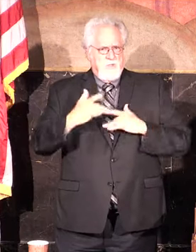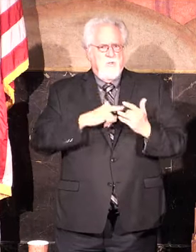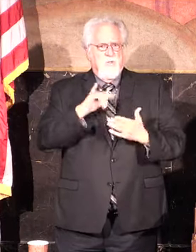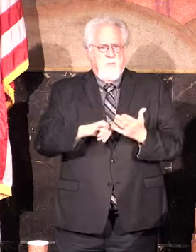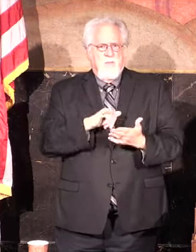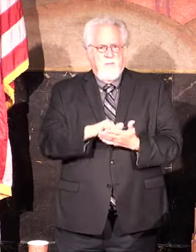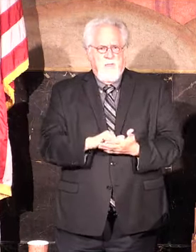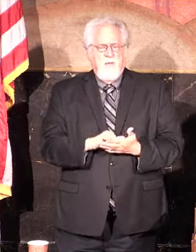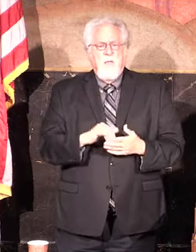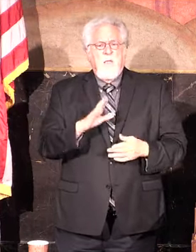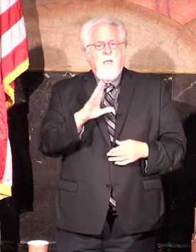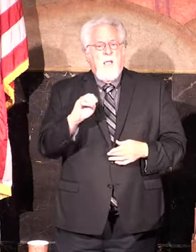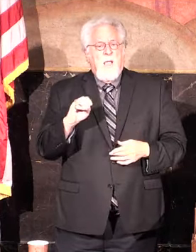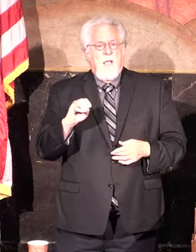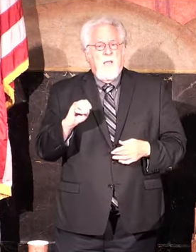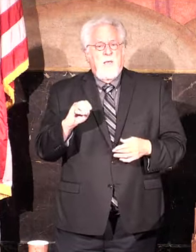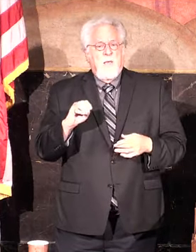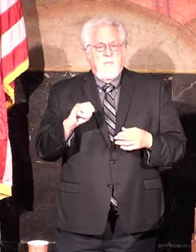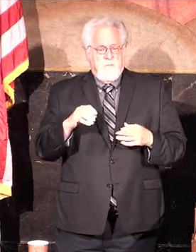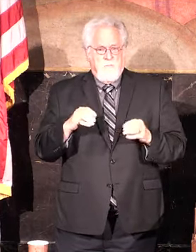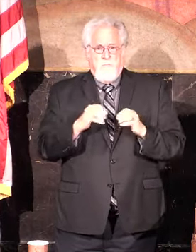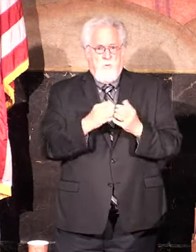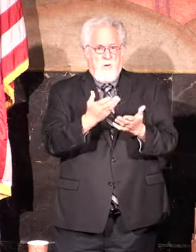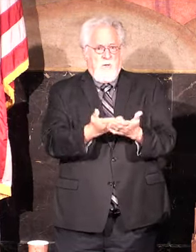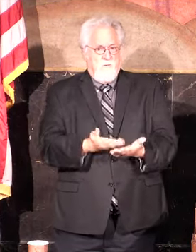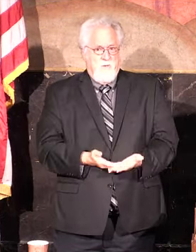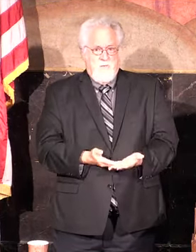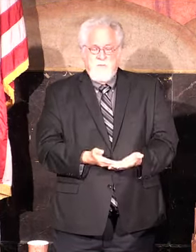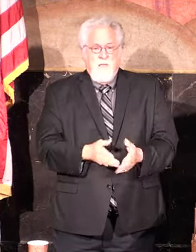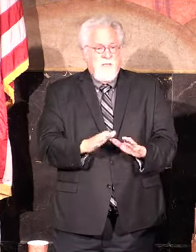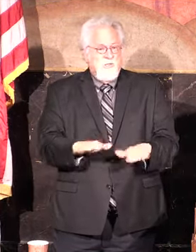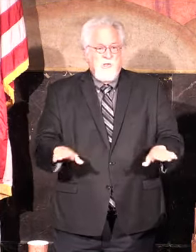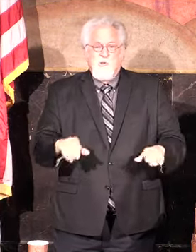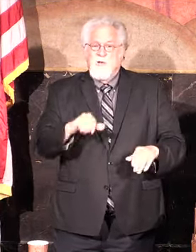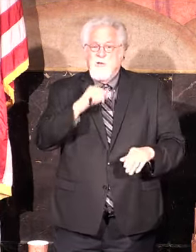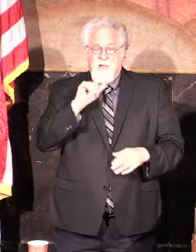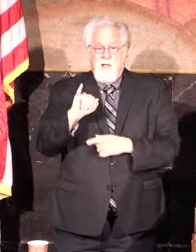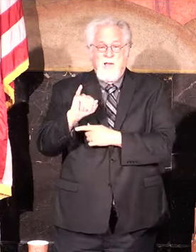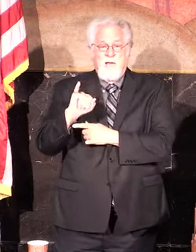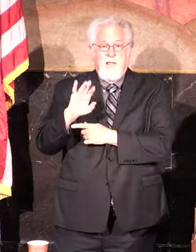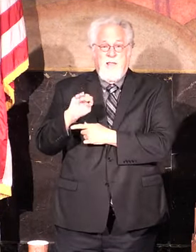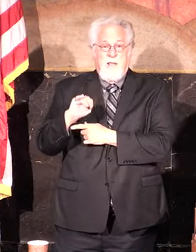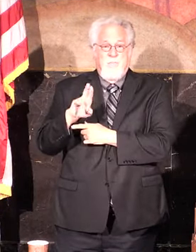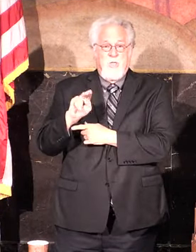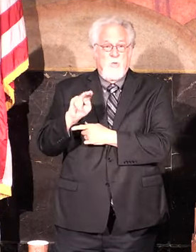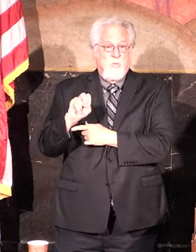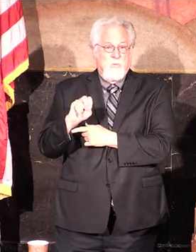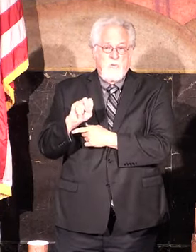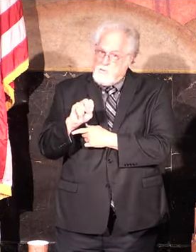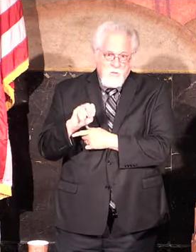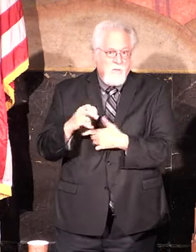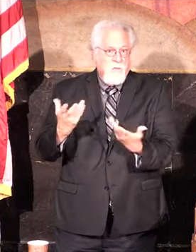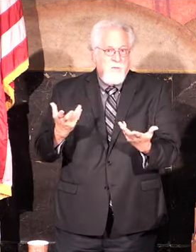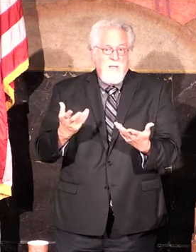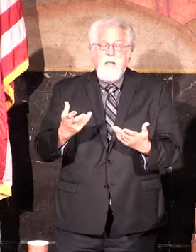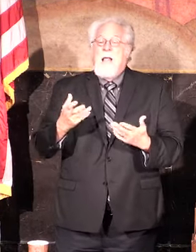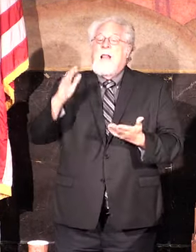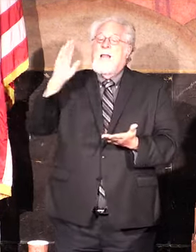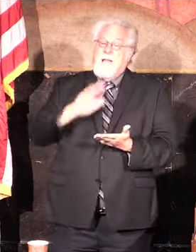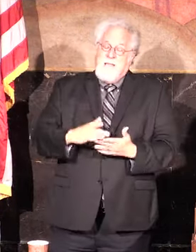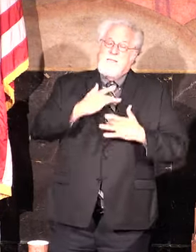that. And it is further evidence, if you need it, that children are not immune from this disease. They are much less